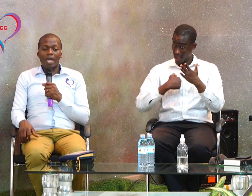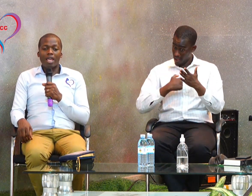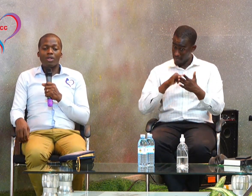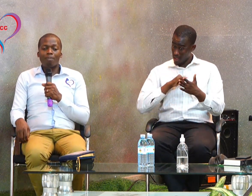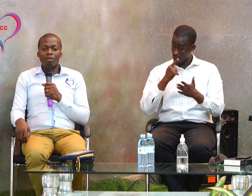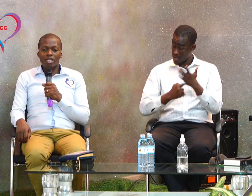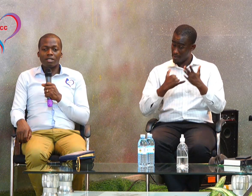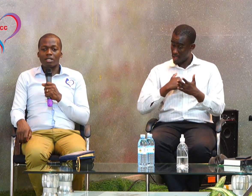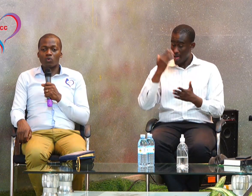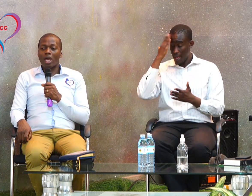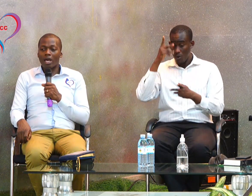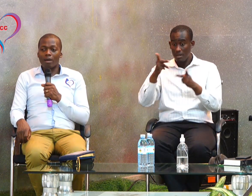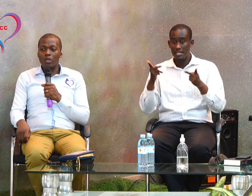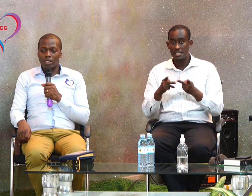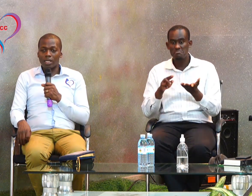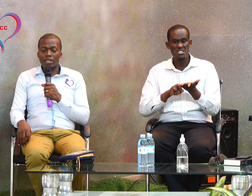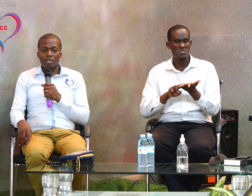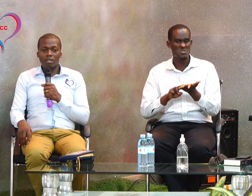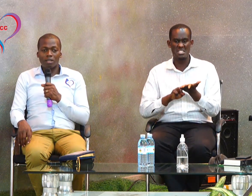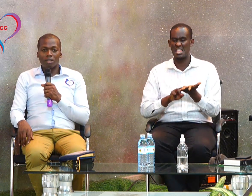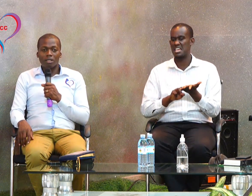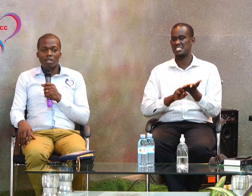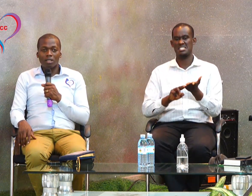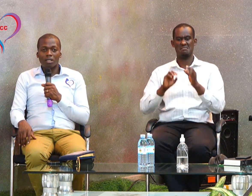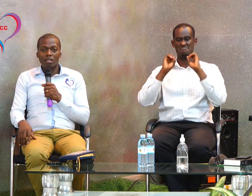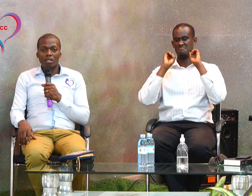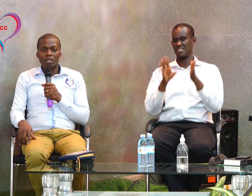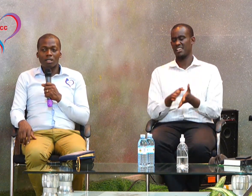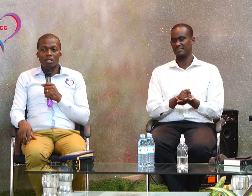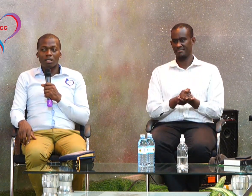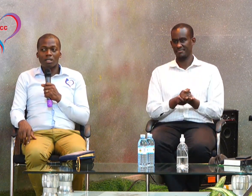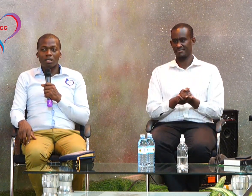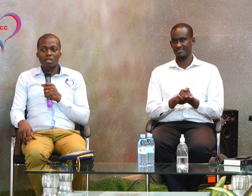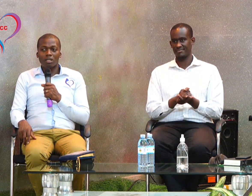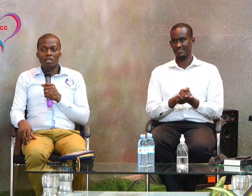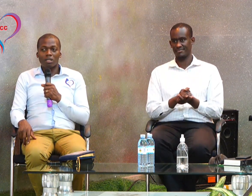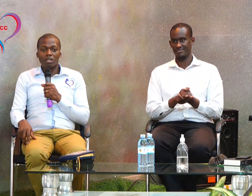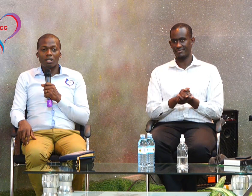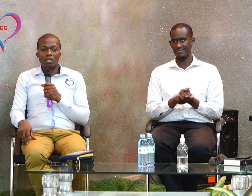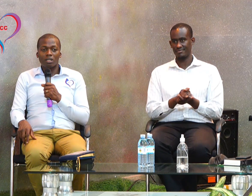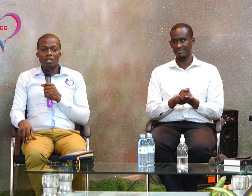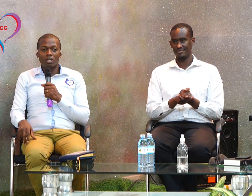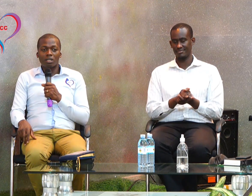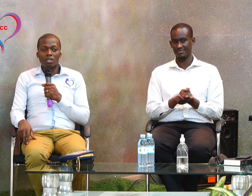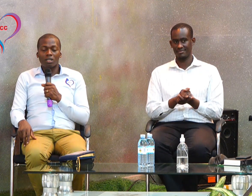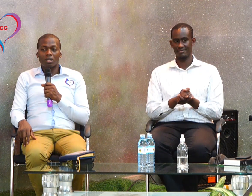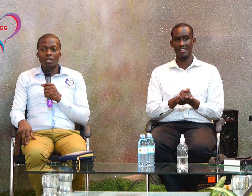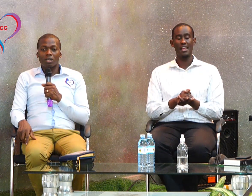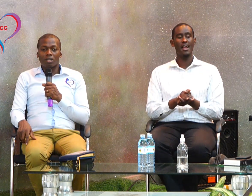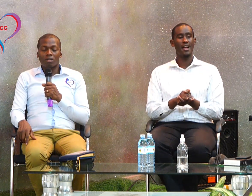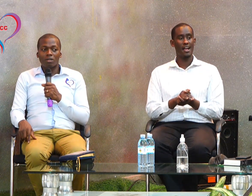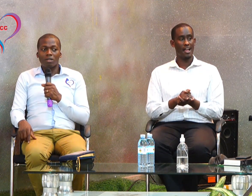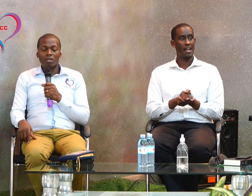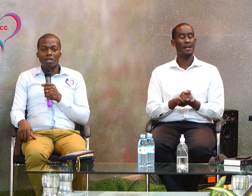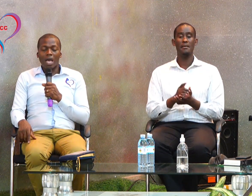Jessica Caesar. I know the places where I am useless. Iranzira munya manyi go muntu azena ngamba biwabulide sabe sinabitegera